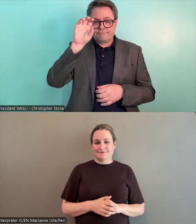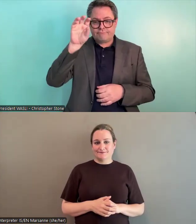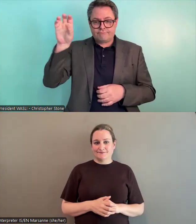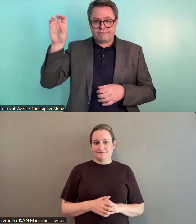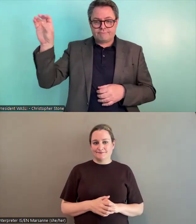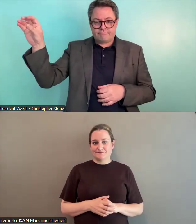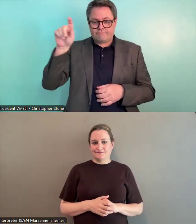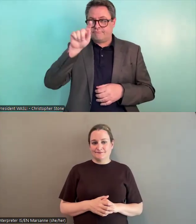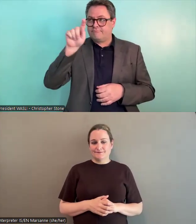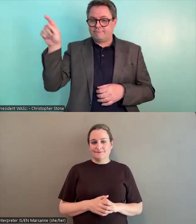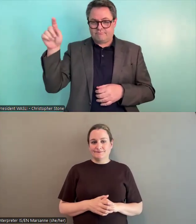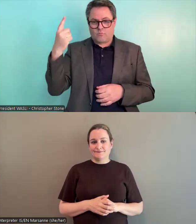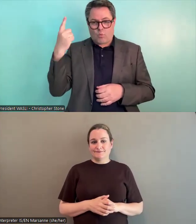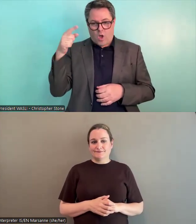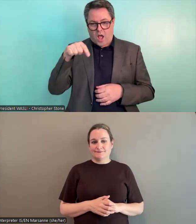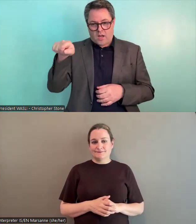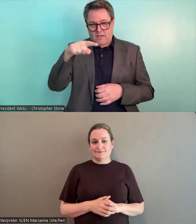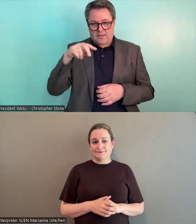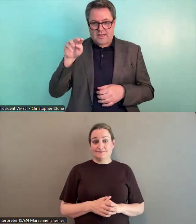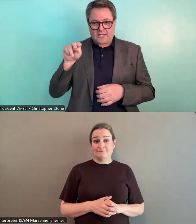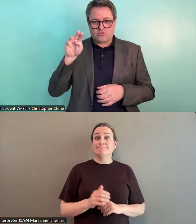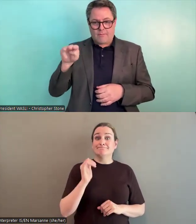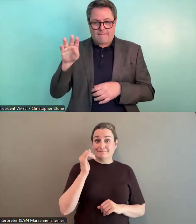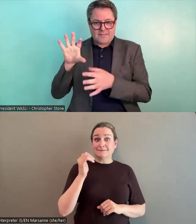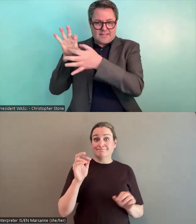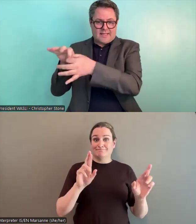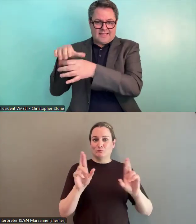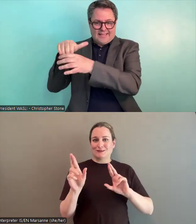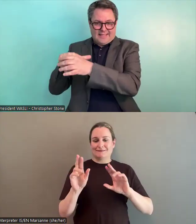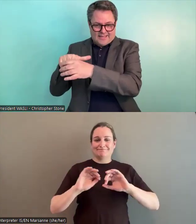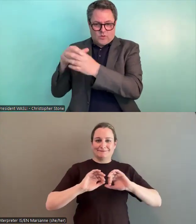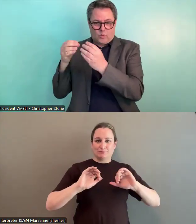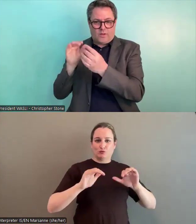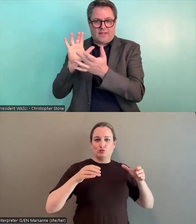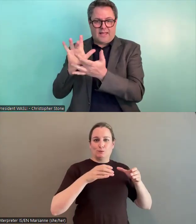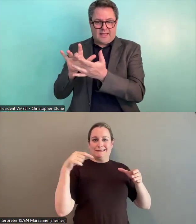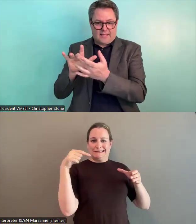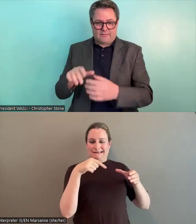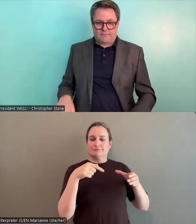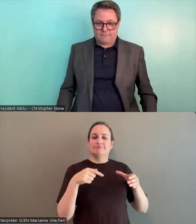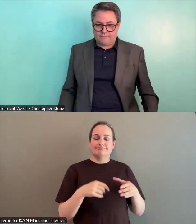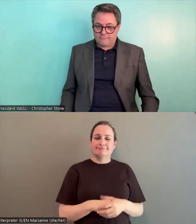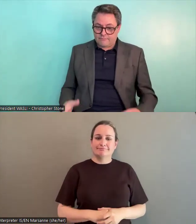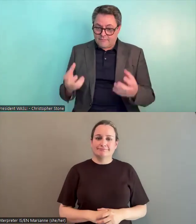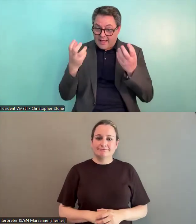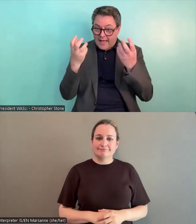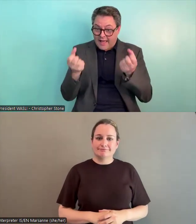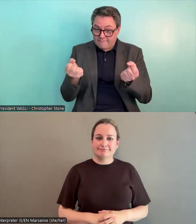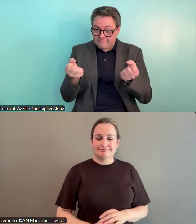form available in that new group? Yes, it's in the group. Yeah, it's in the group. Okay.